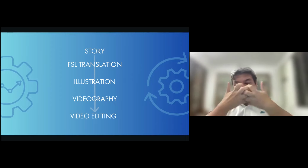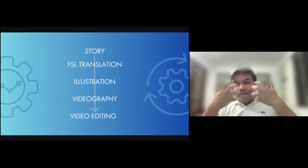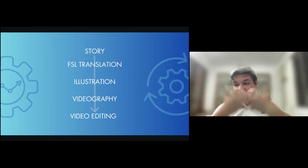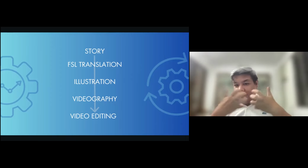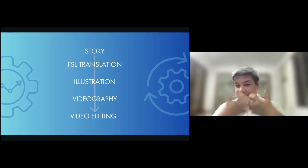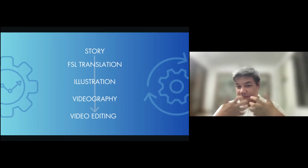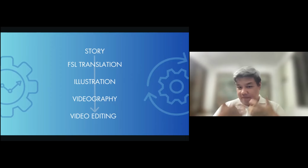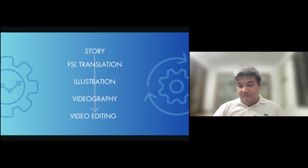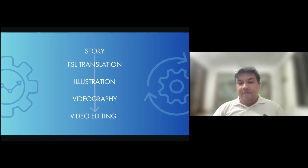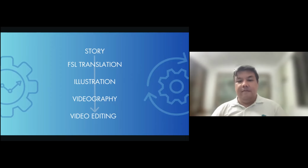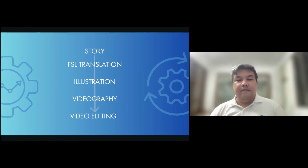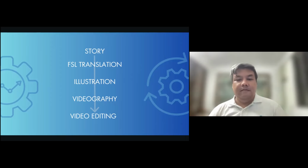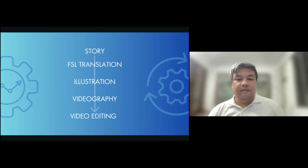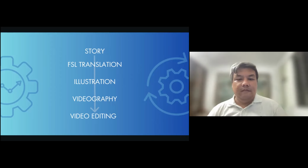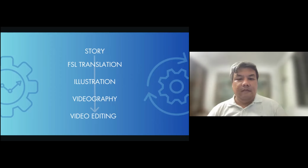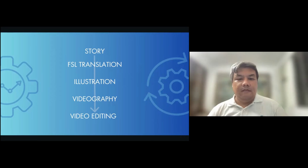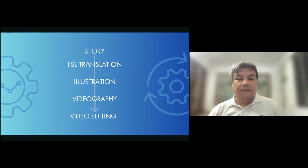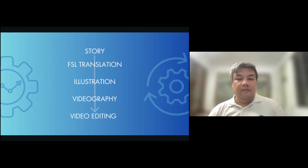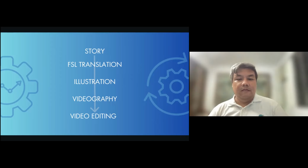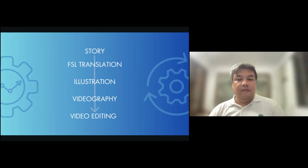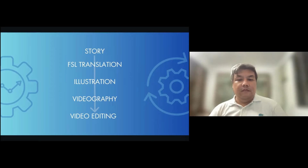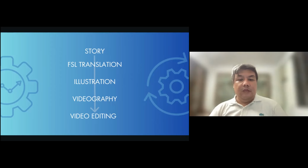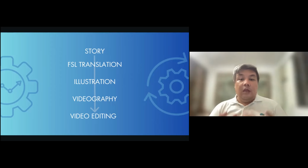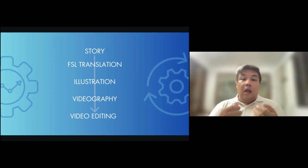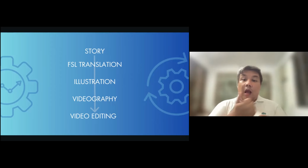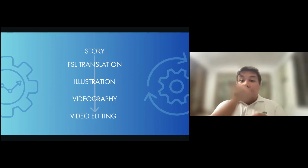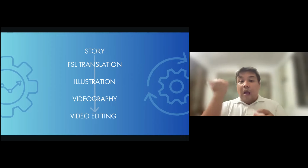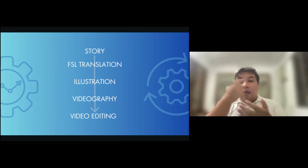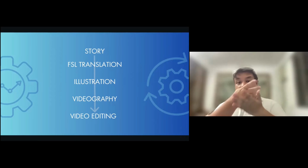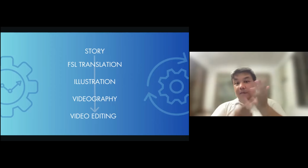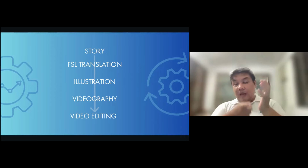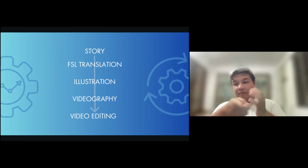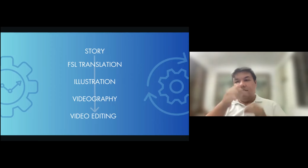how the stories will